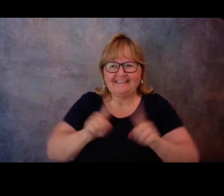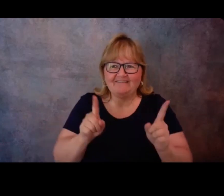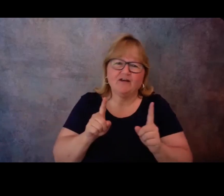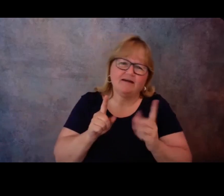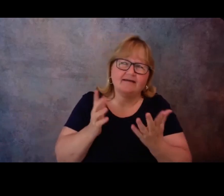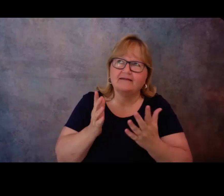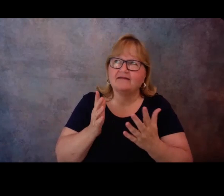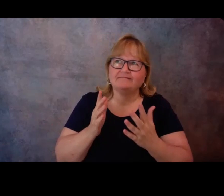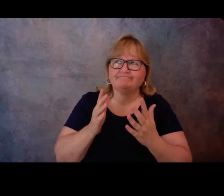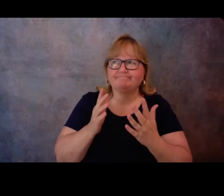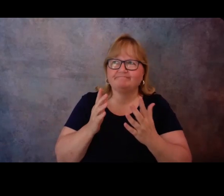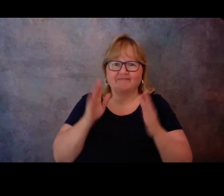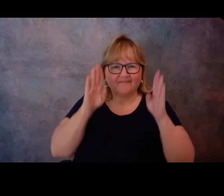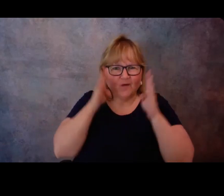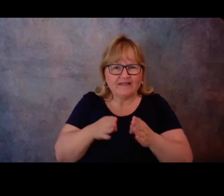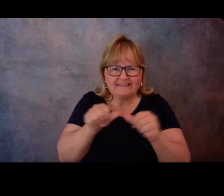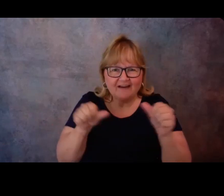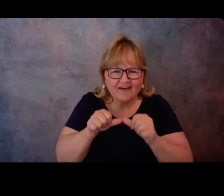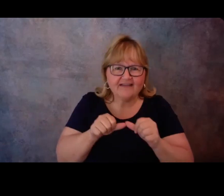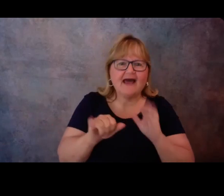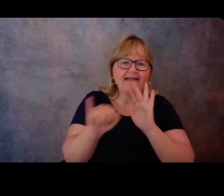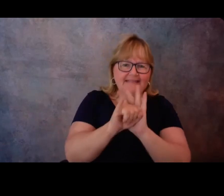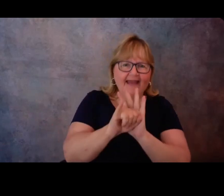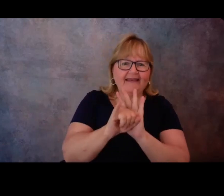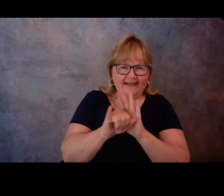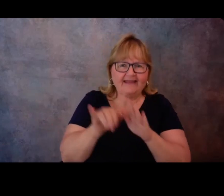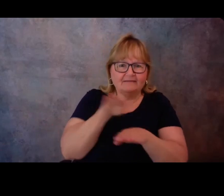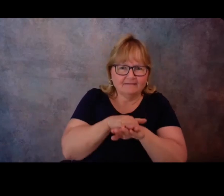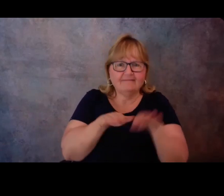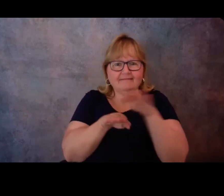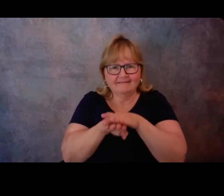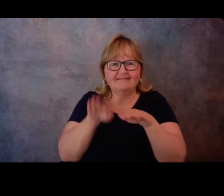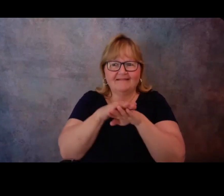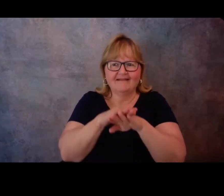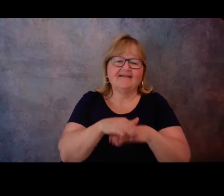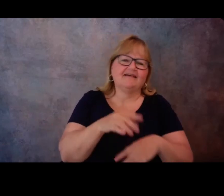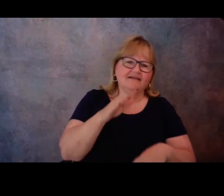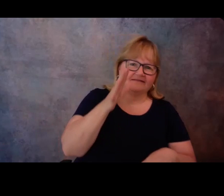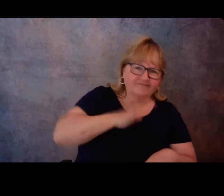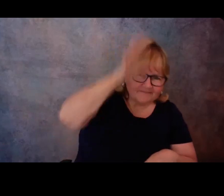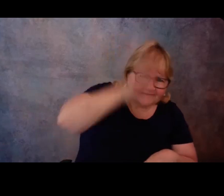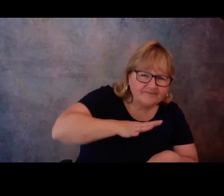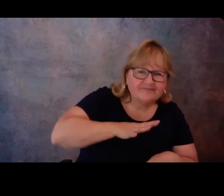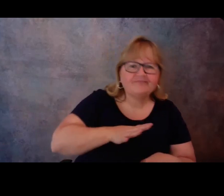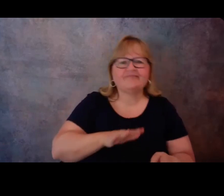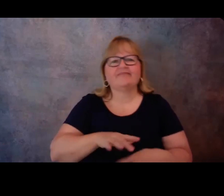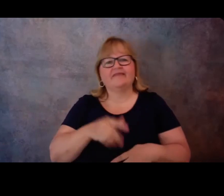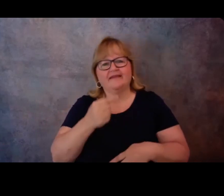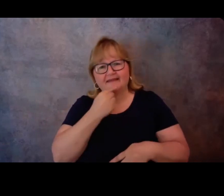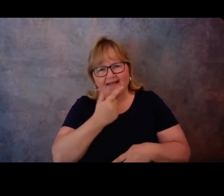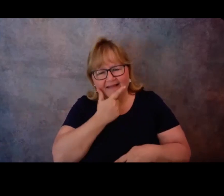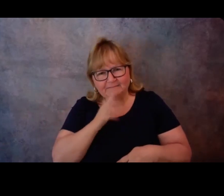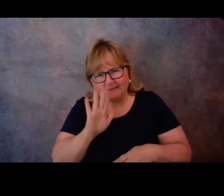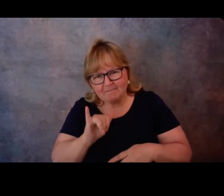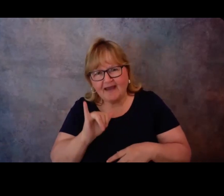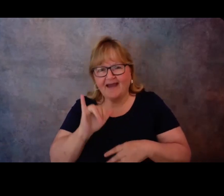primarily between the identity-based special rapporteurs, gender, sexual orientation, disability,